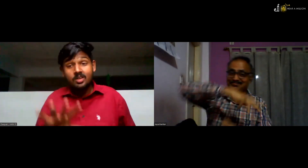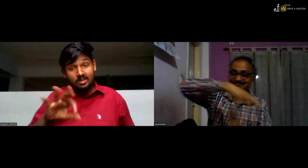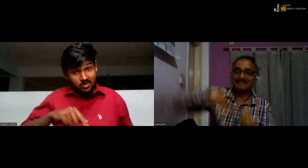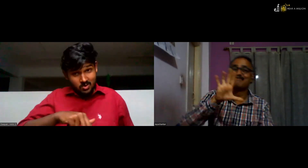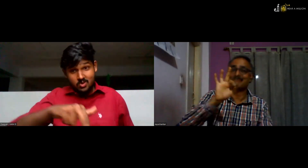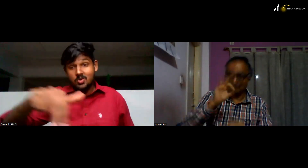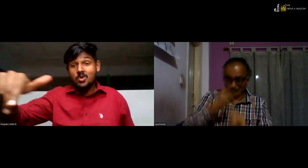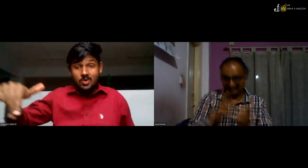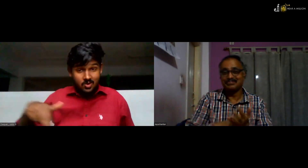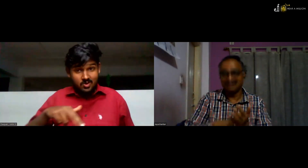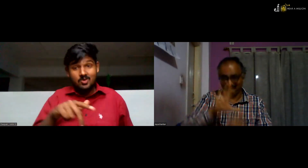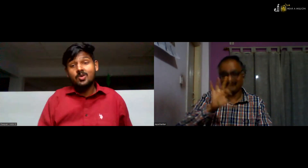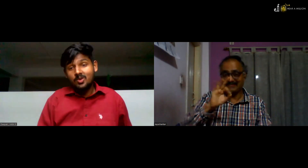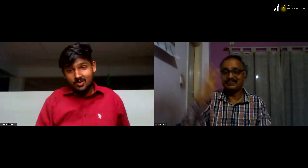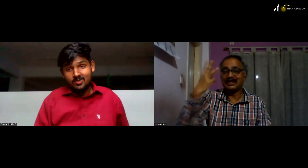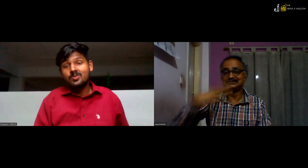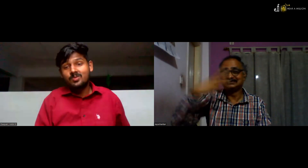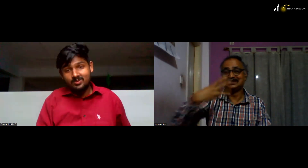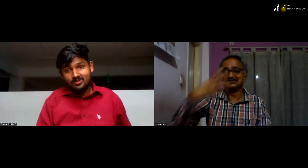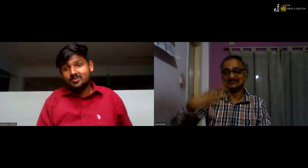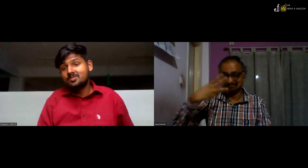And one more thing, what I wanted to say,